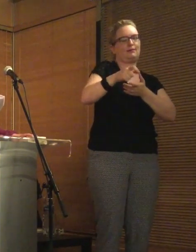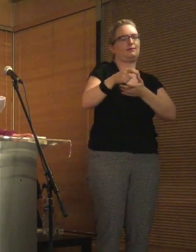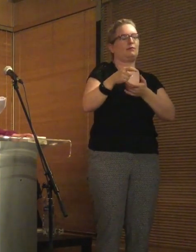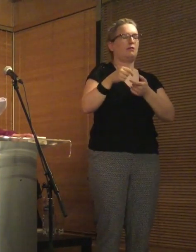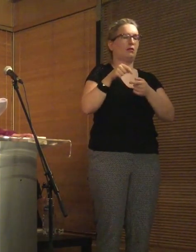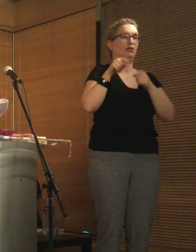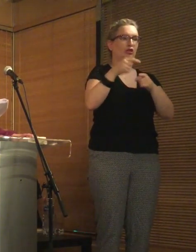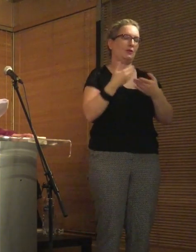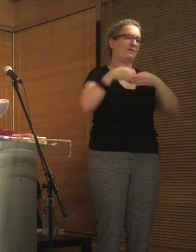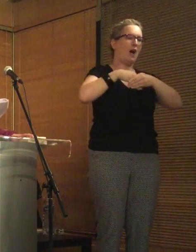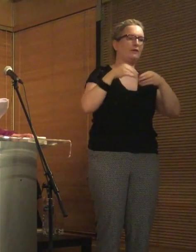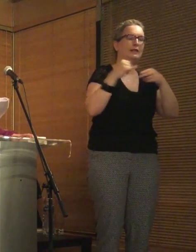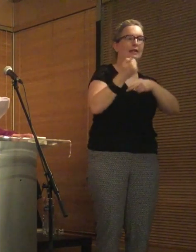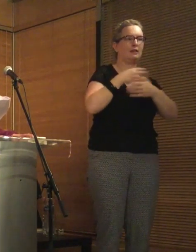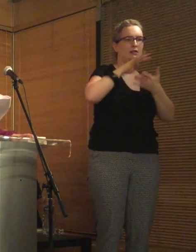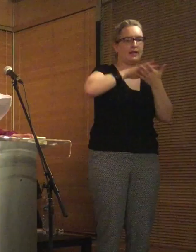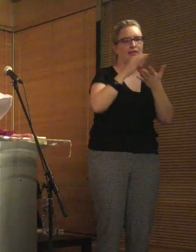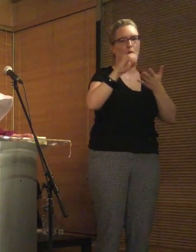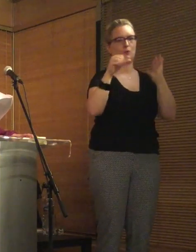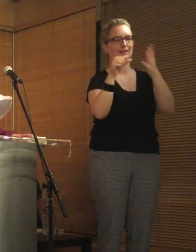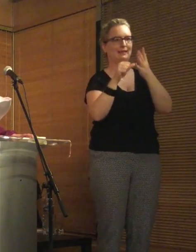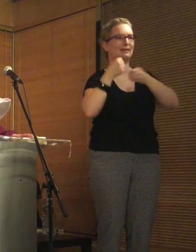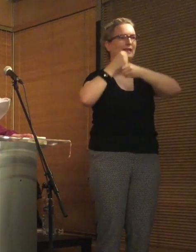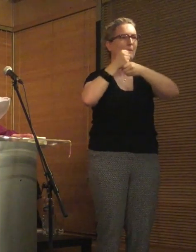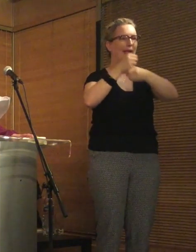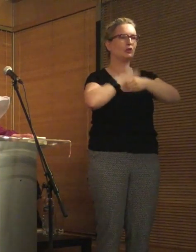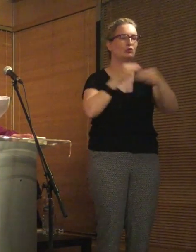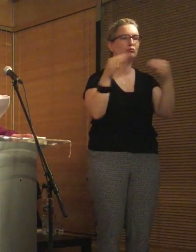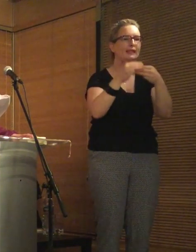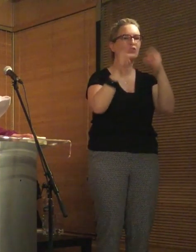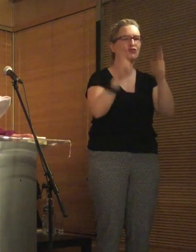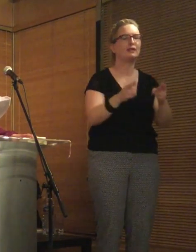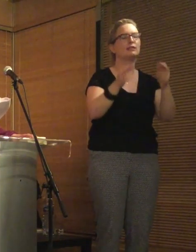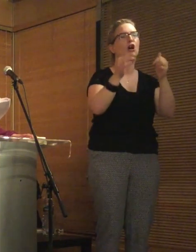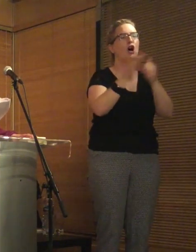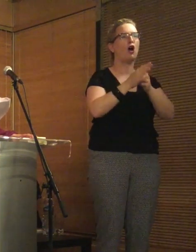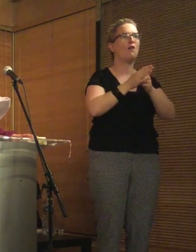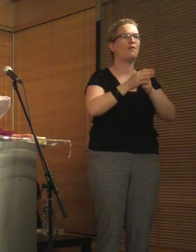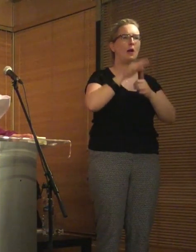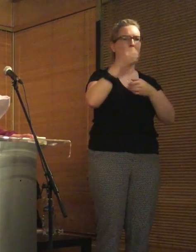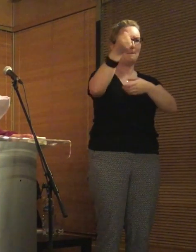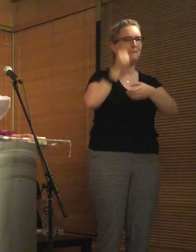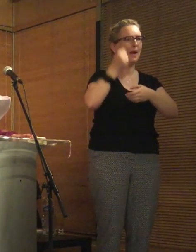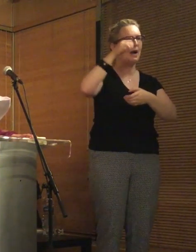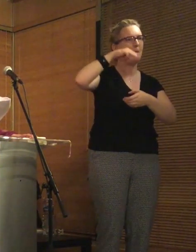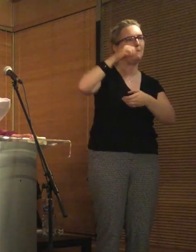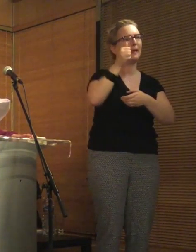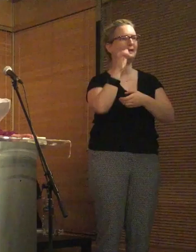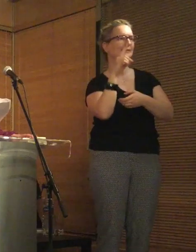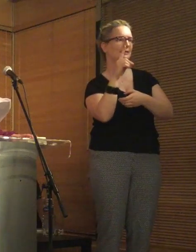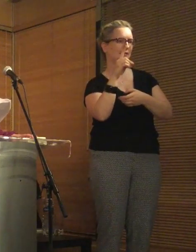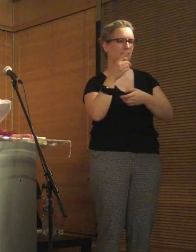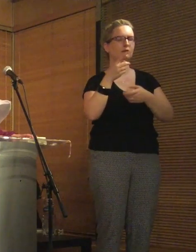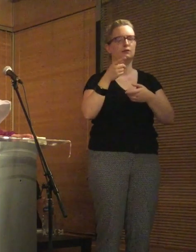was involved in the 1906 in a campaign to protect the rights of the barmaids, a subsection of the